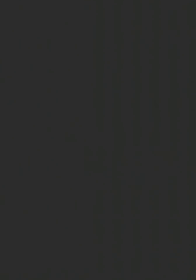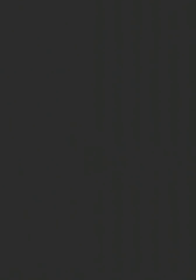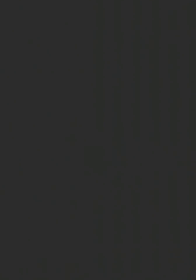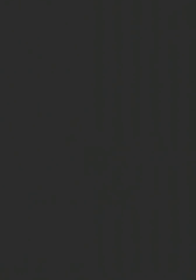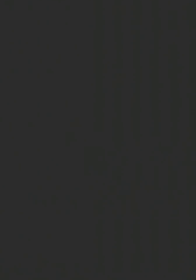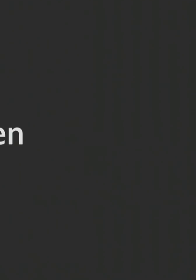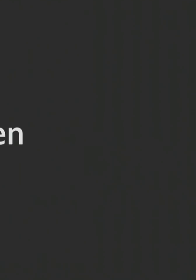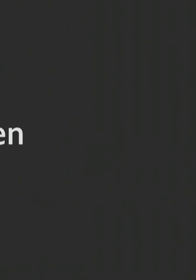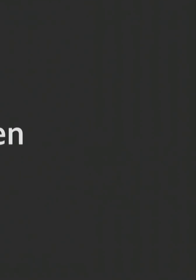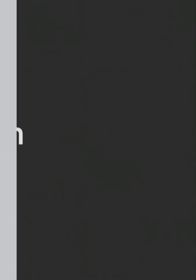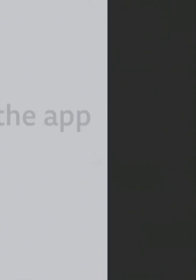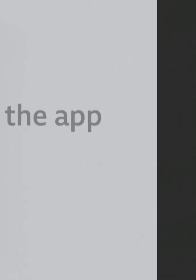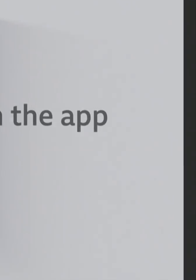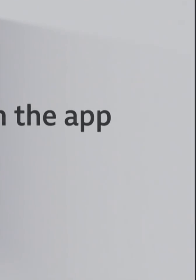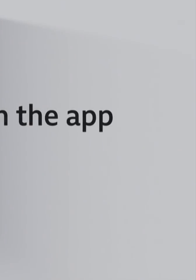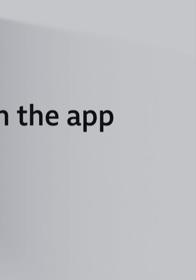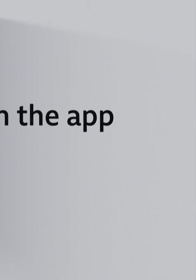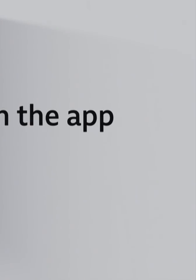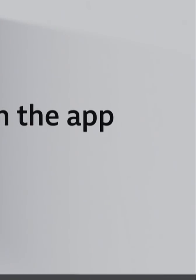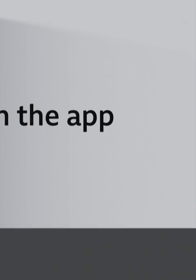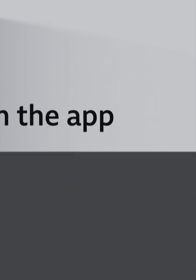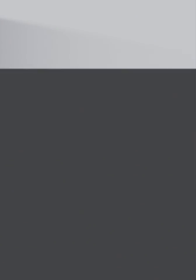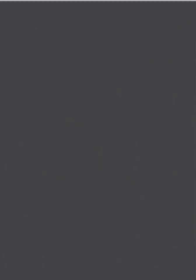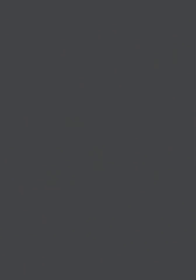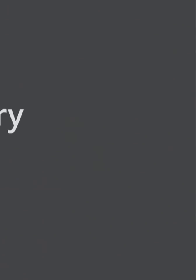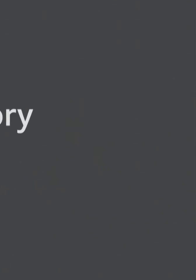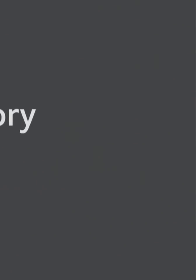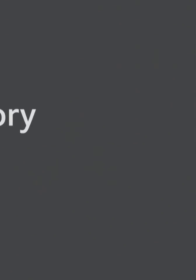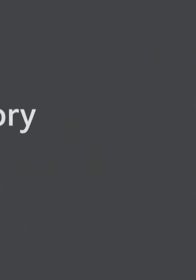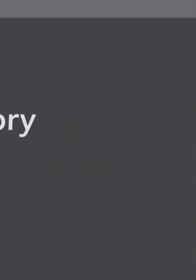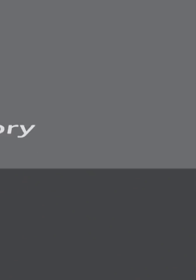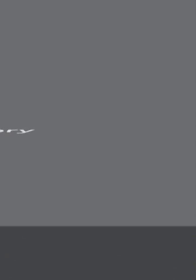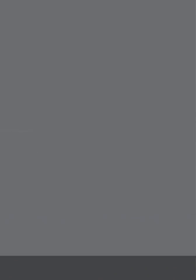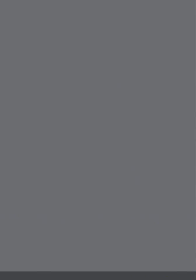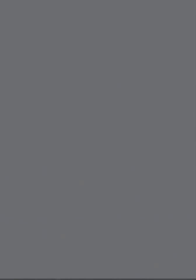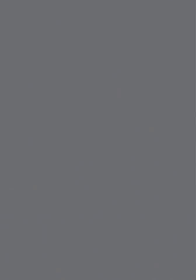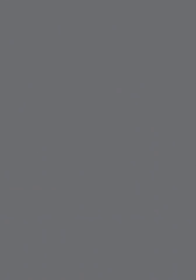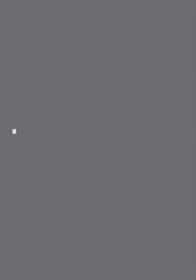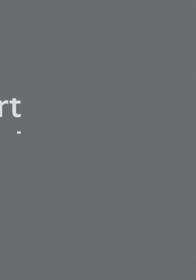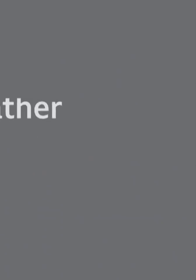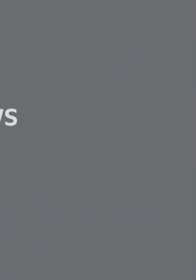See the headlines as they happen and watch BBC News live in the app and get the full story with